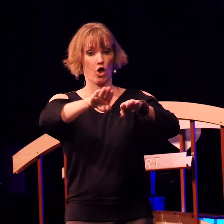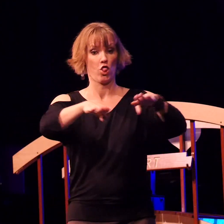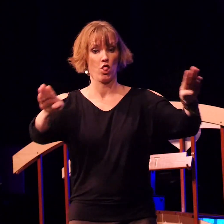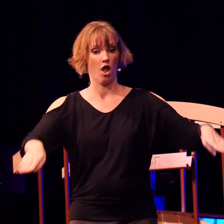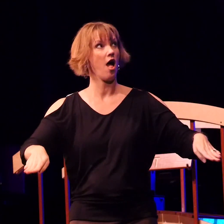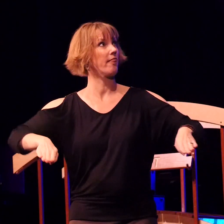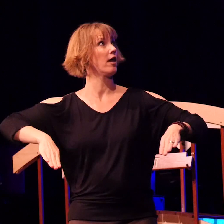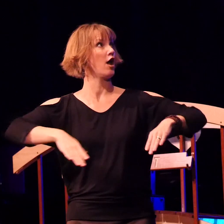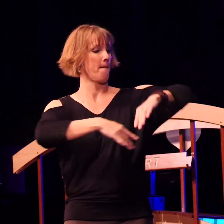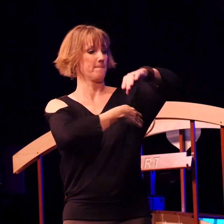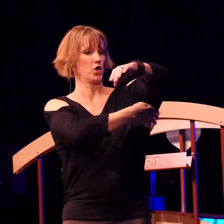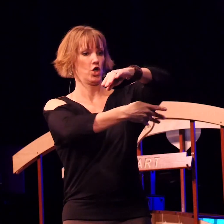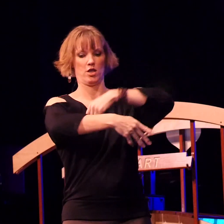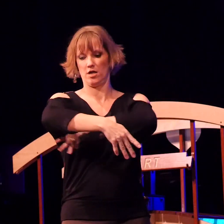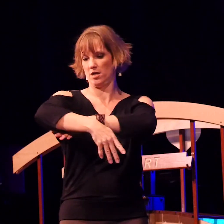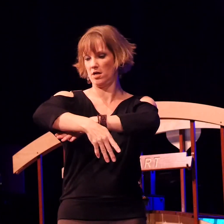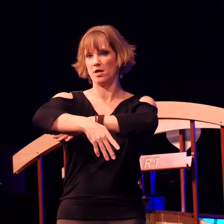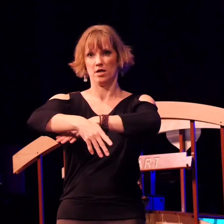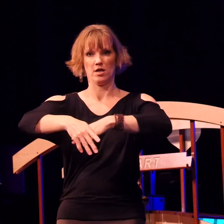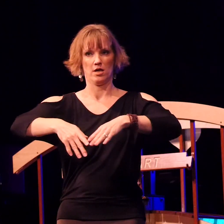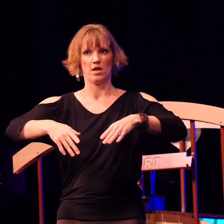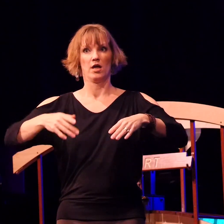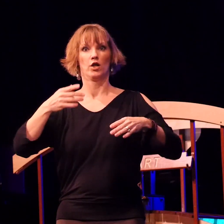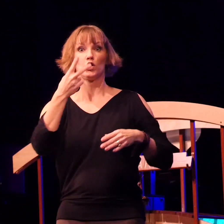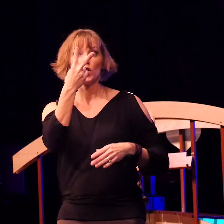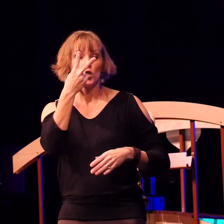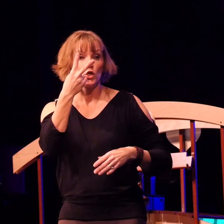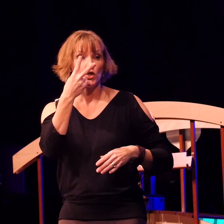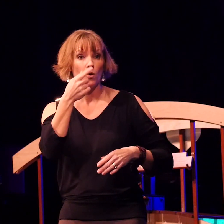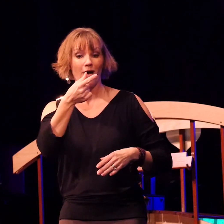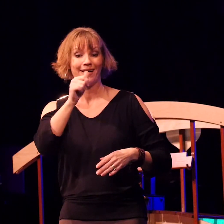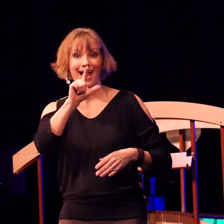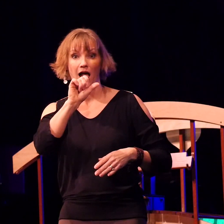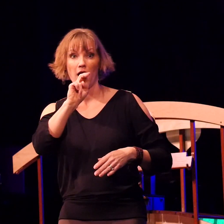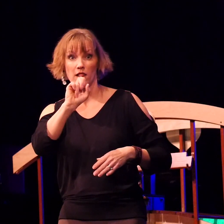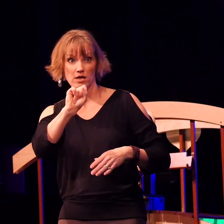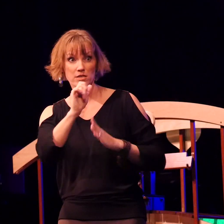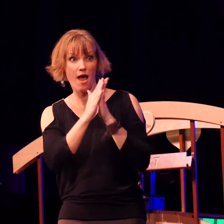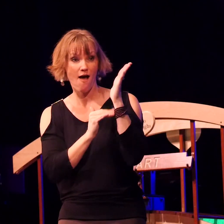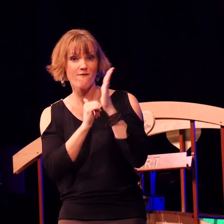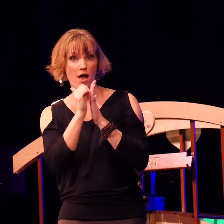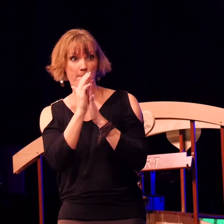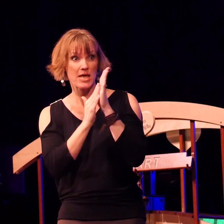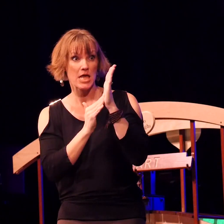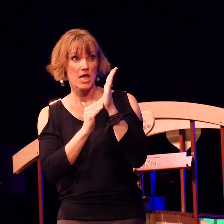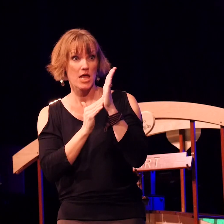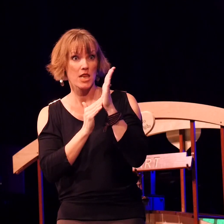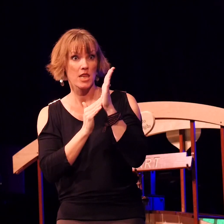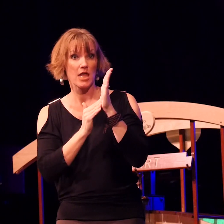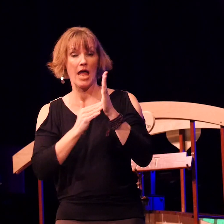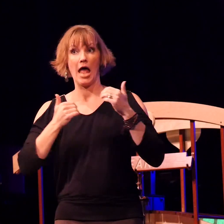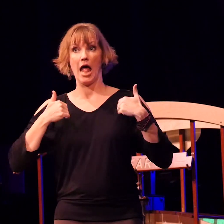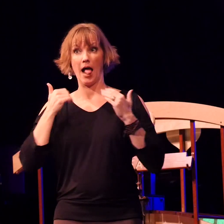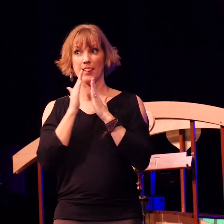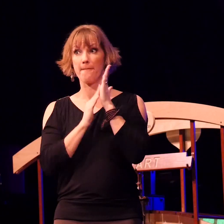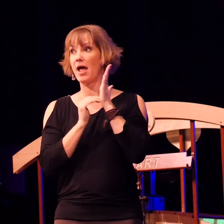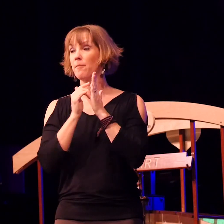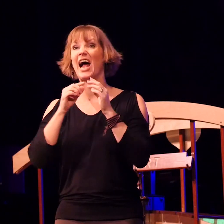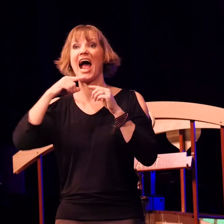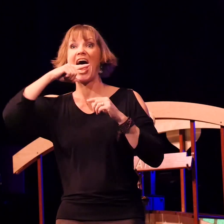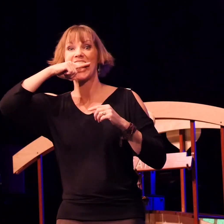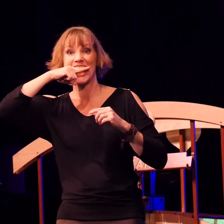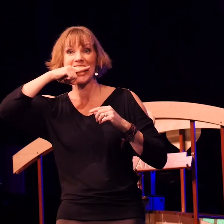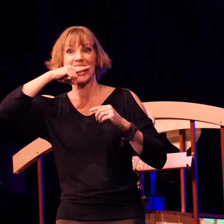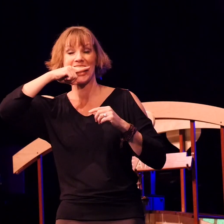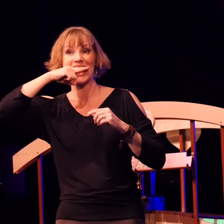arm, and he grabbed 2 of the gallons of paint, and he had the paintbrush clenched in his